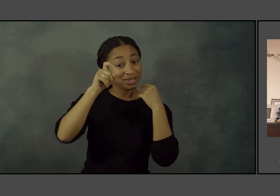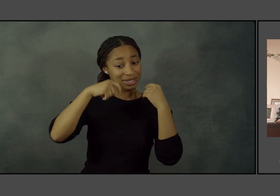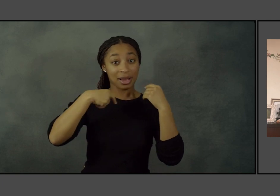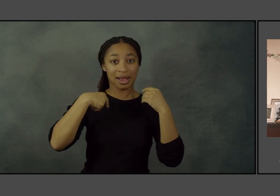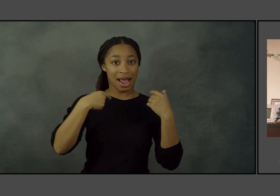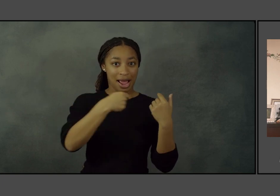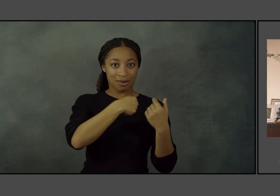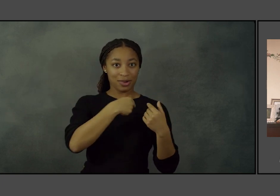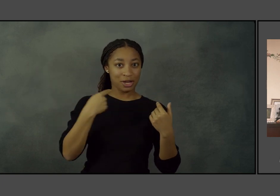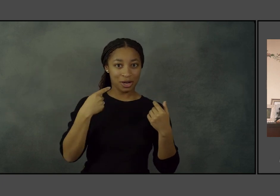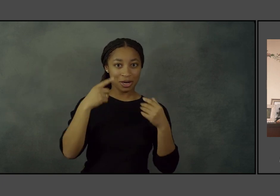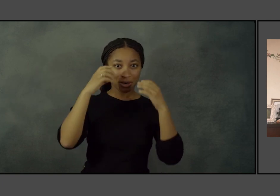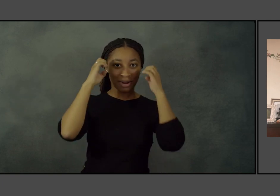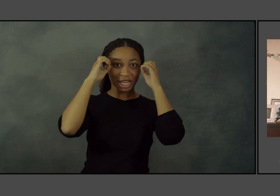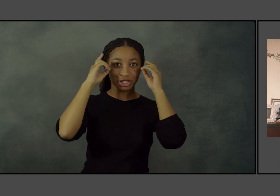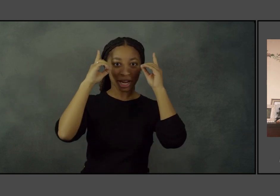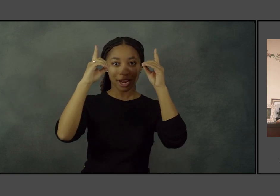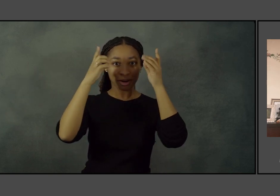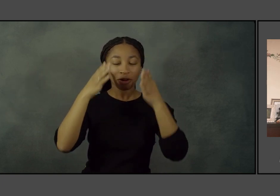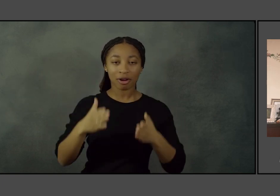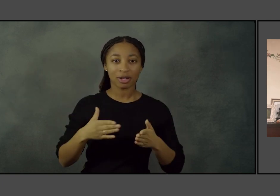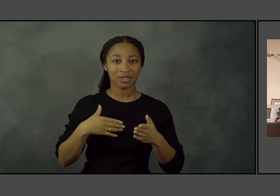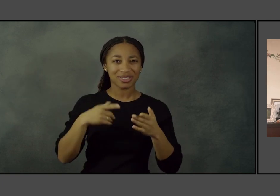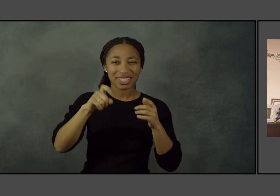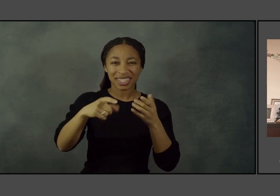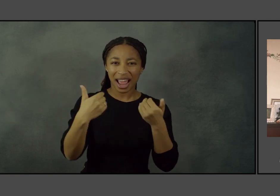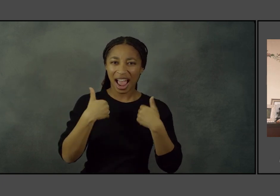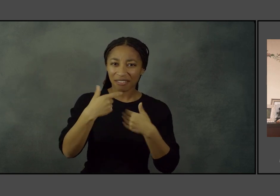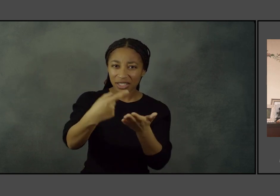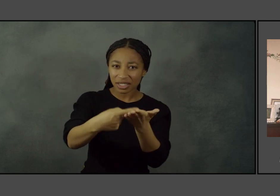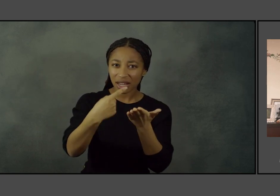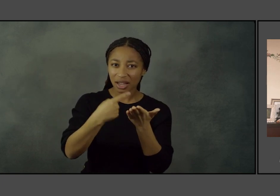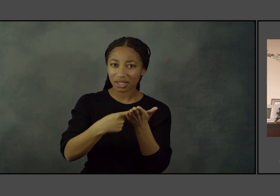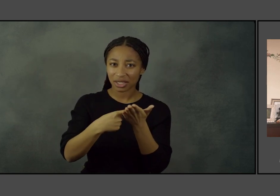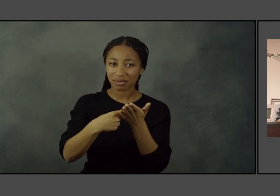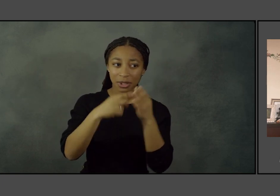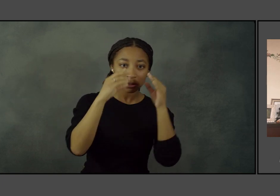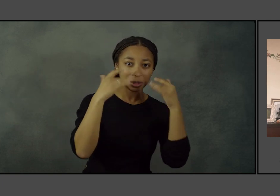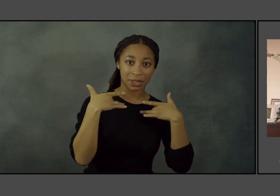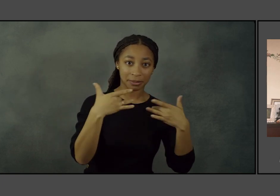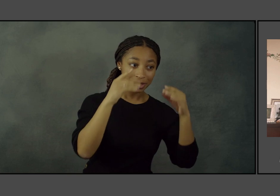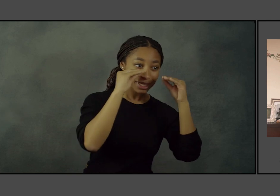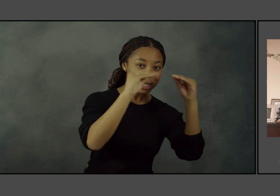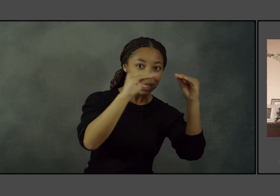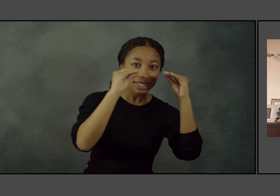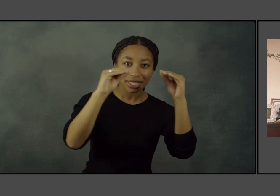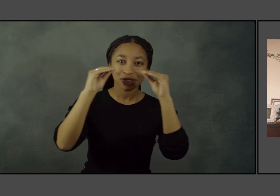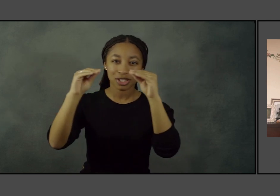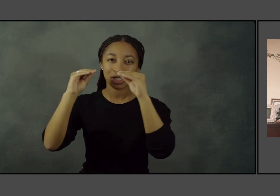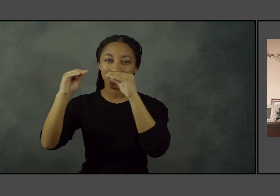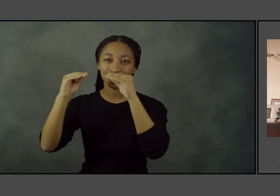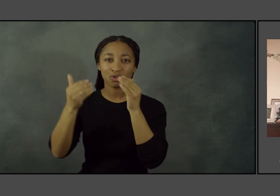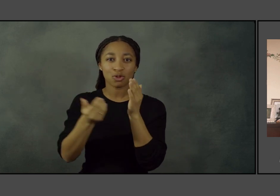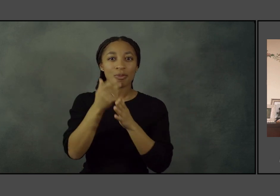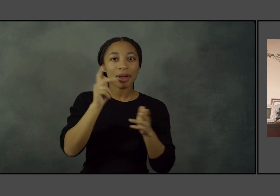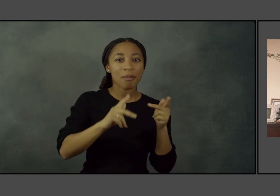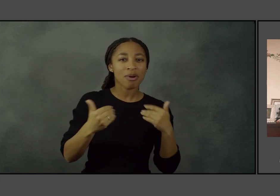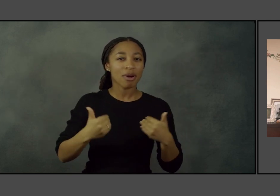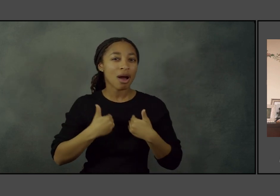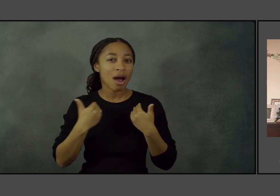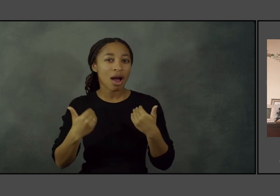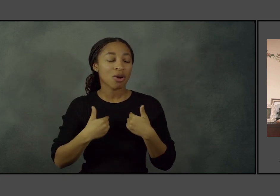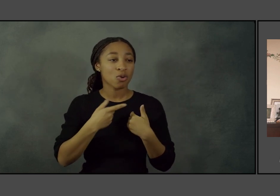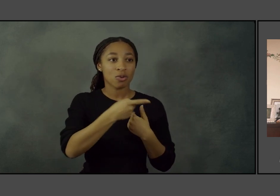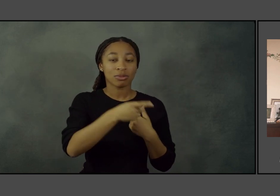discussions because we make our living often teaching people that aren't really aware at